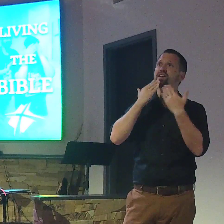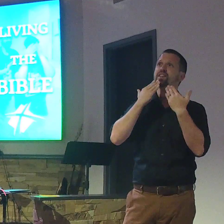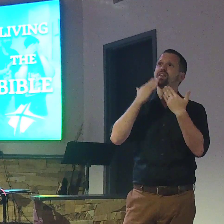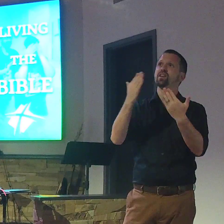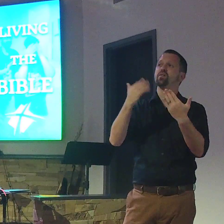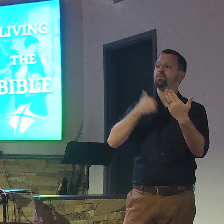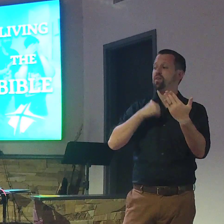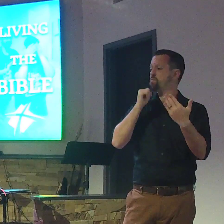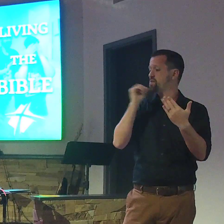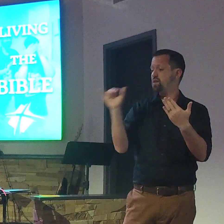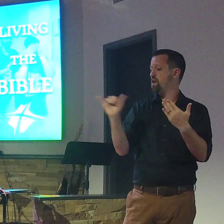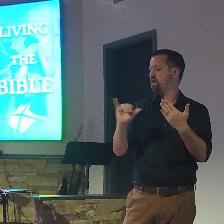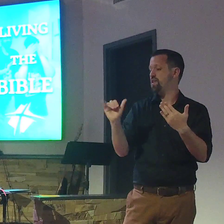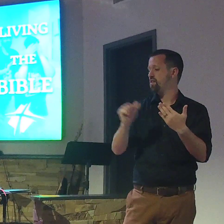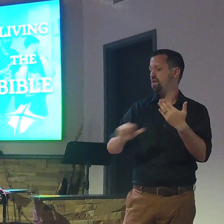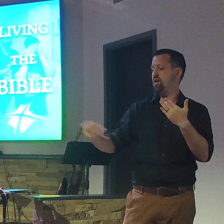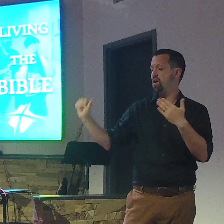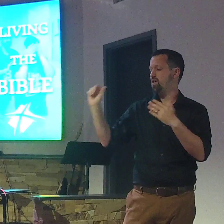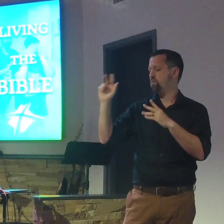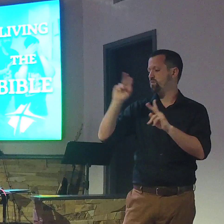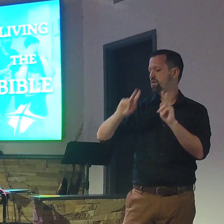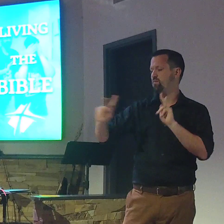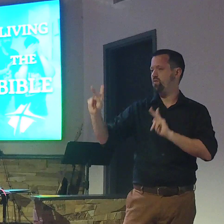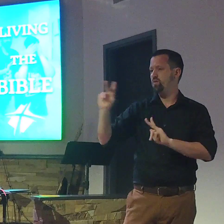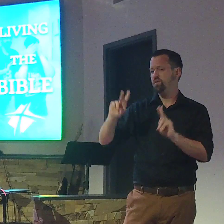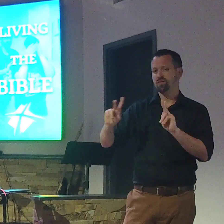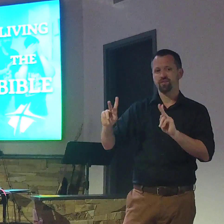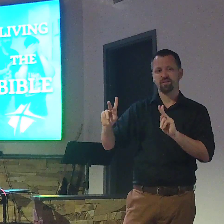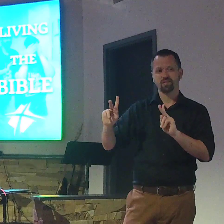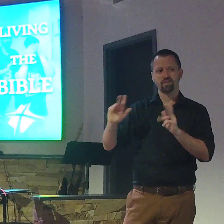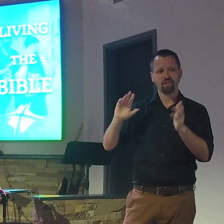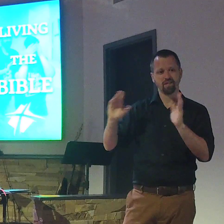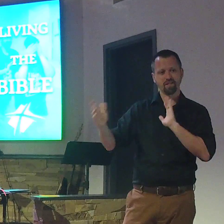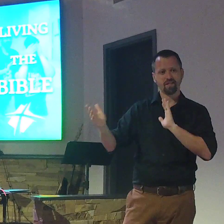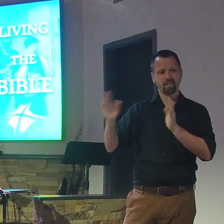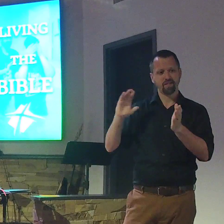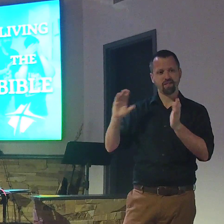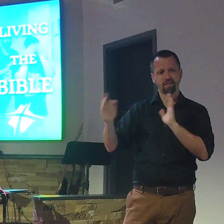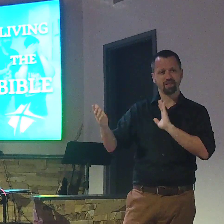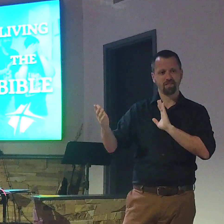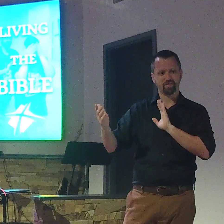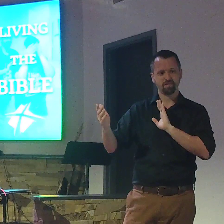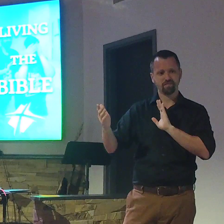I am not like other men. Again, comparison.